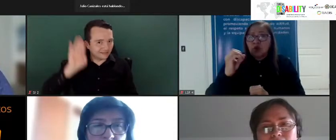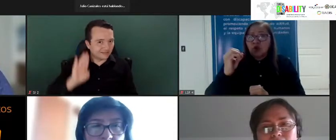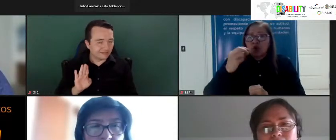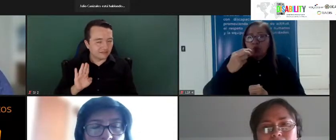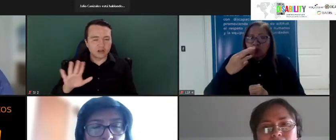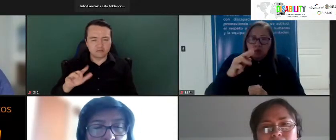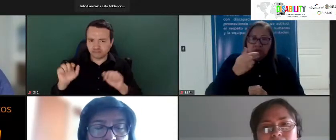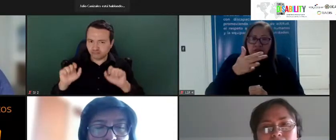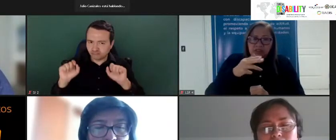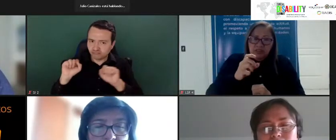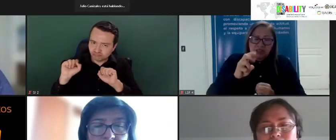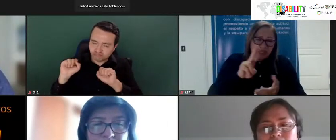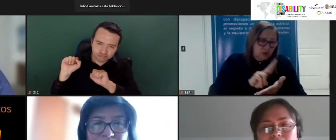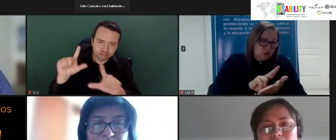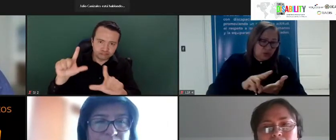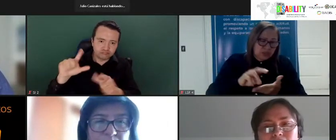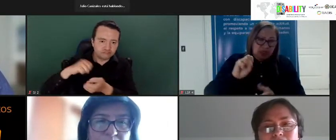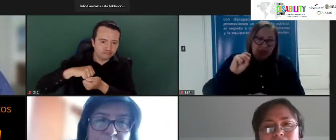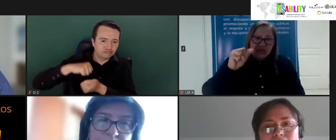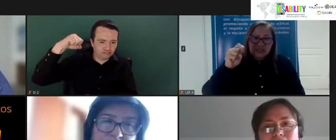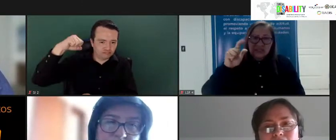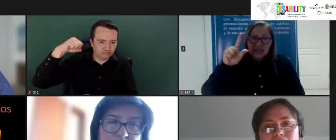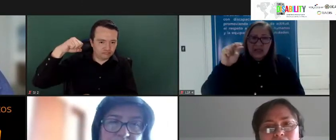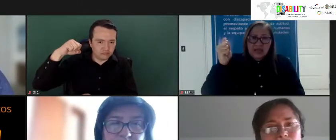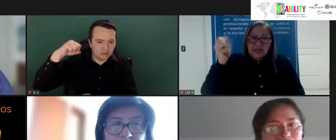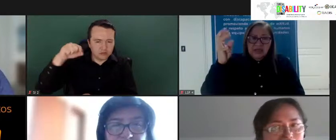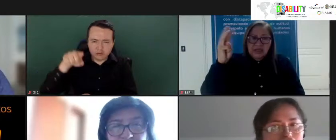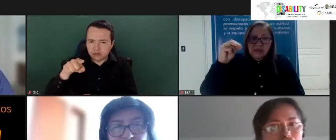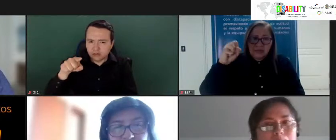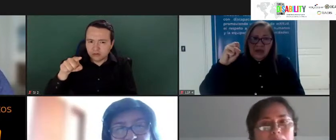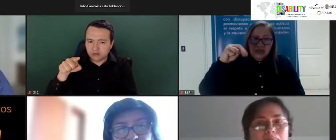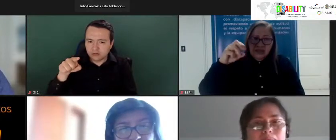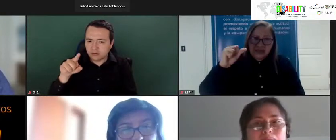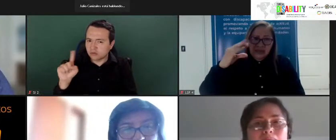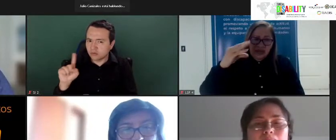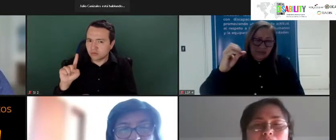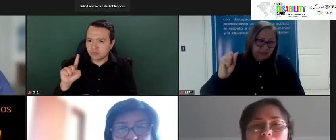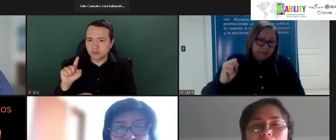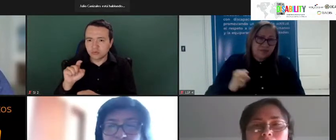she is a bachelor in languages by the university of salamanca